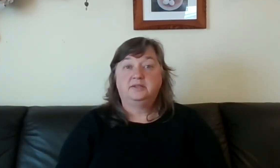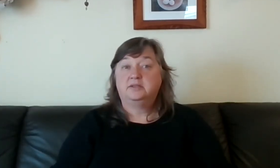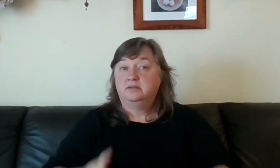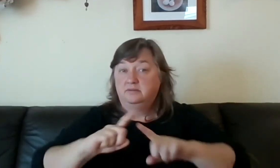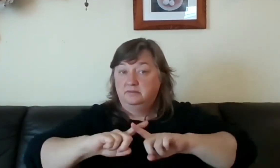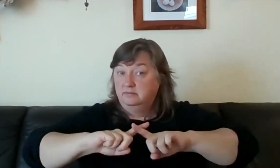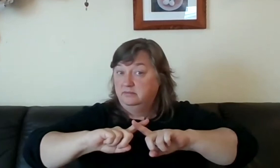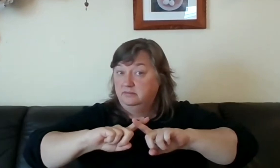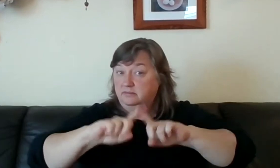but